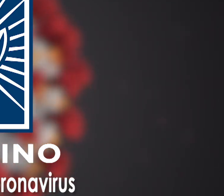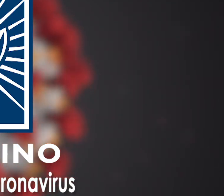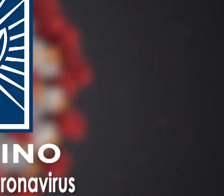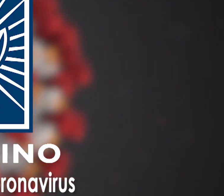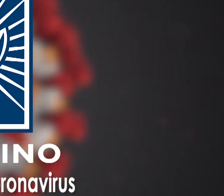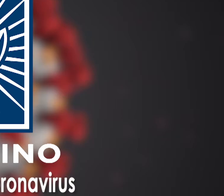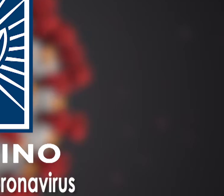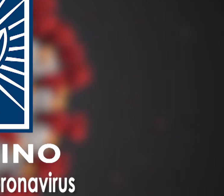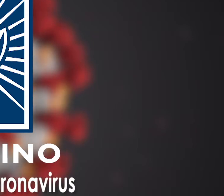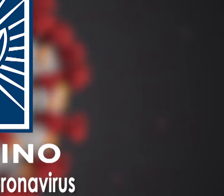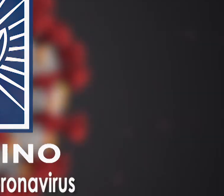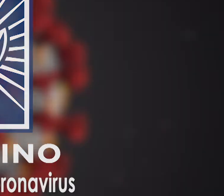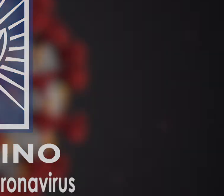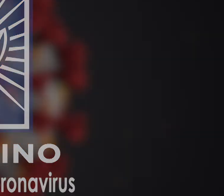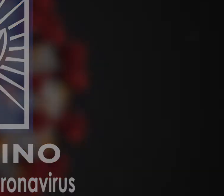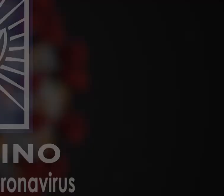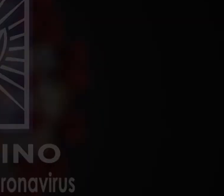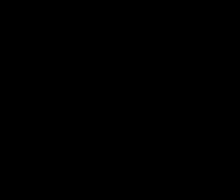cupertino.org/coronavirus.